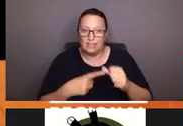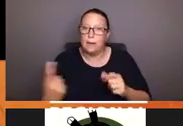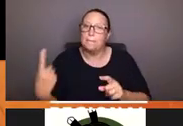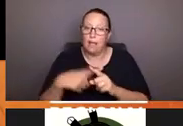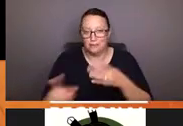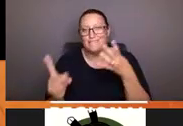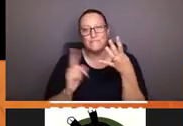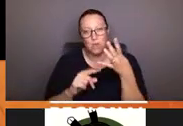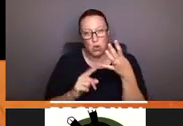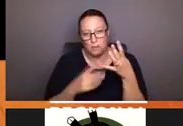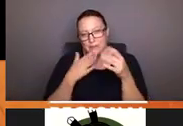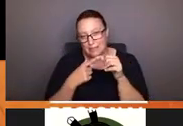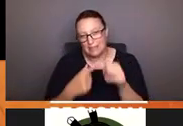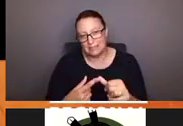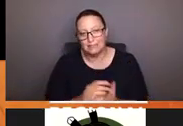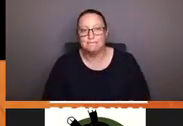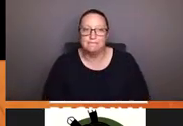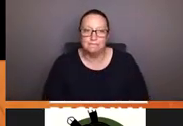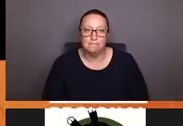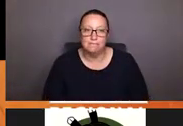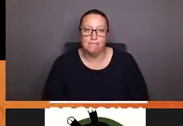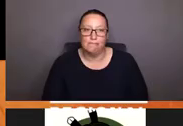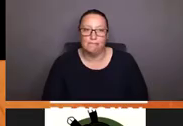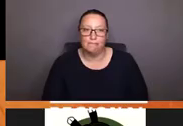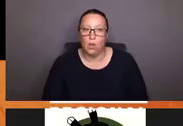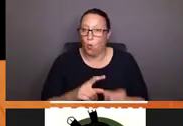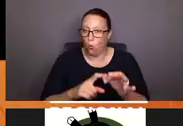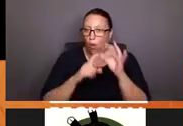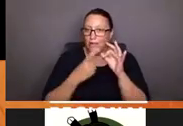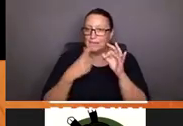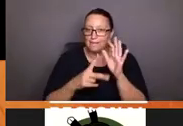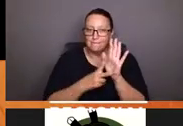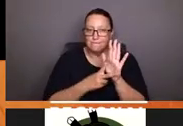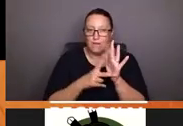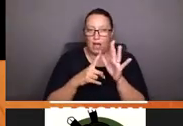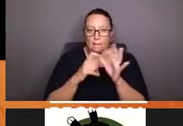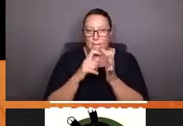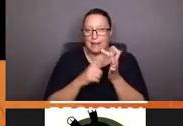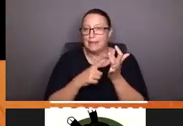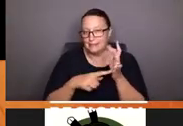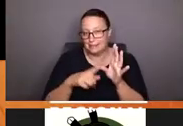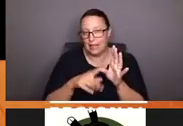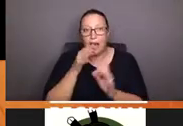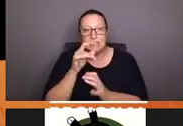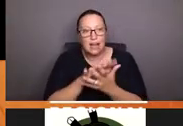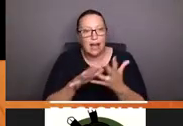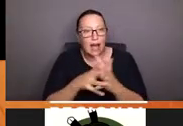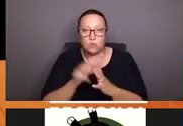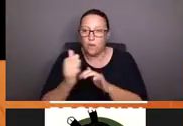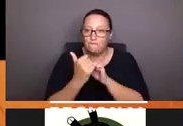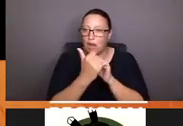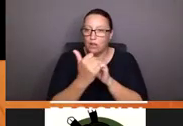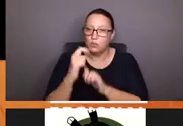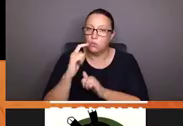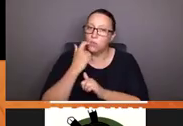Criterion 4. Criterion 4, quality and viability, asks you to demonstrate how your fellowship will support quality